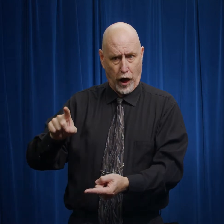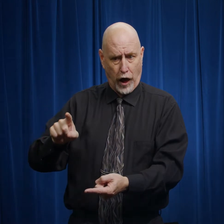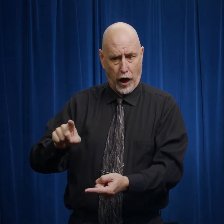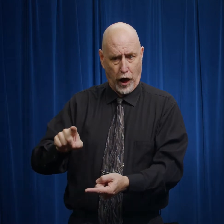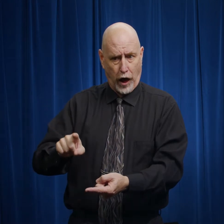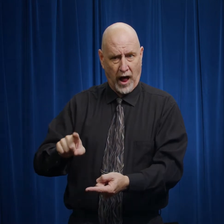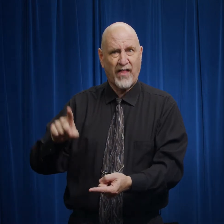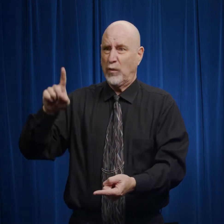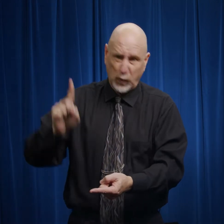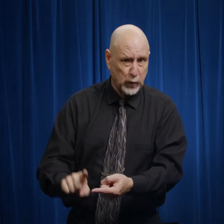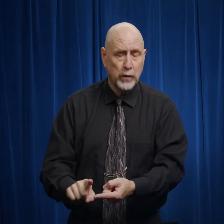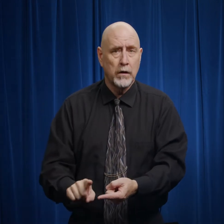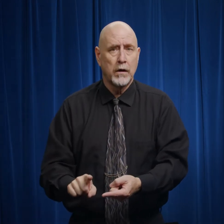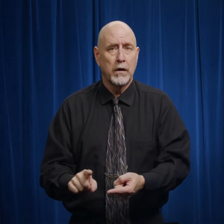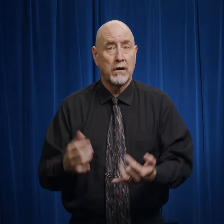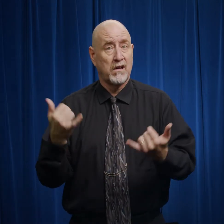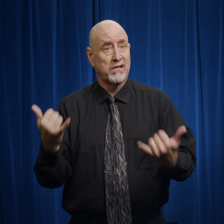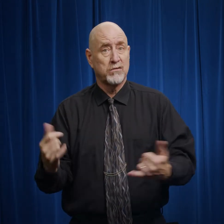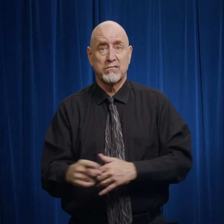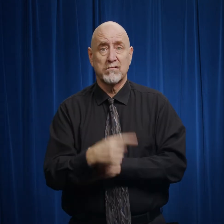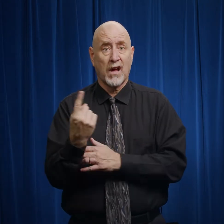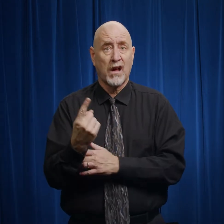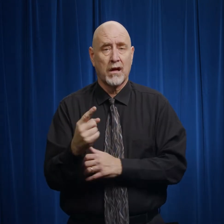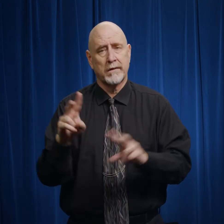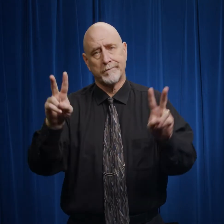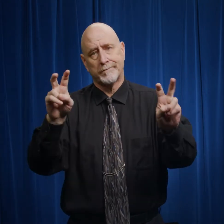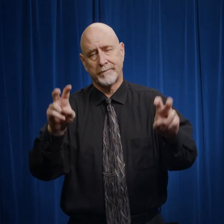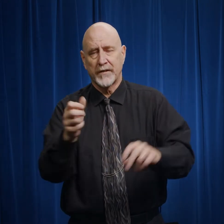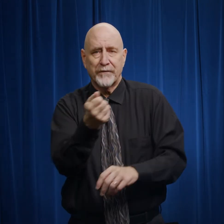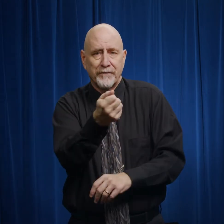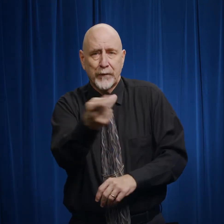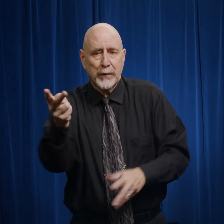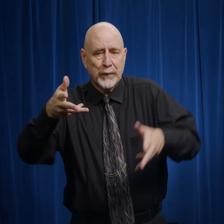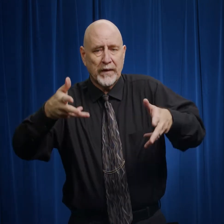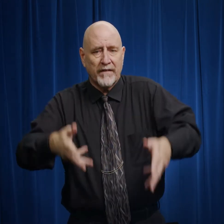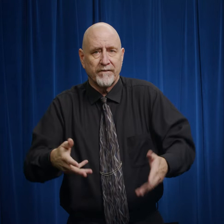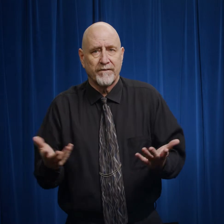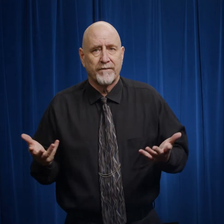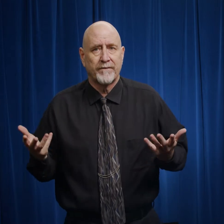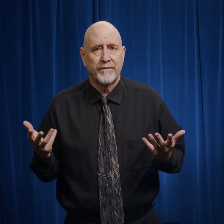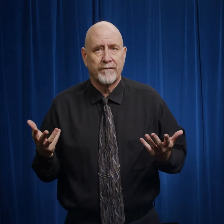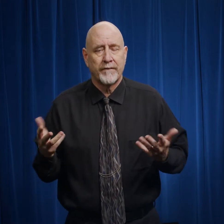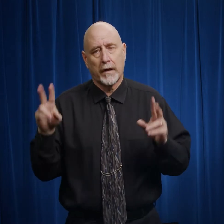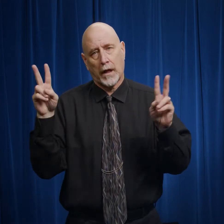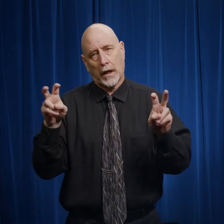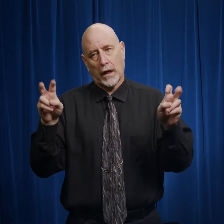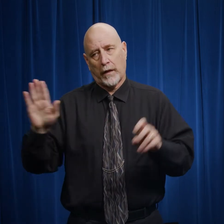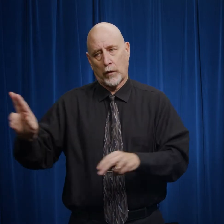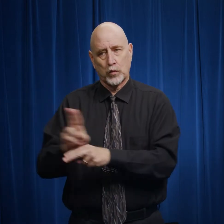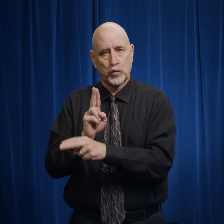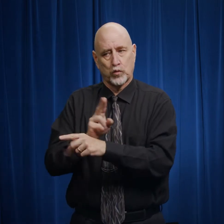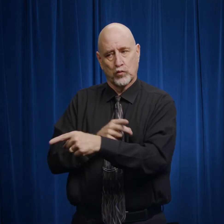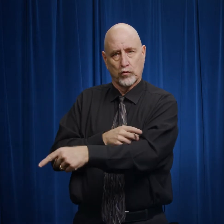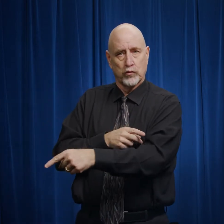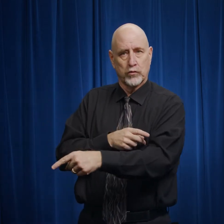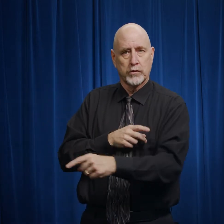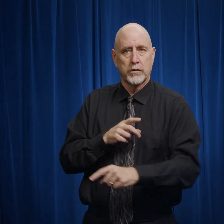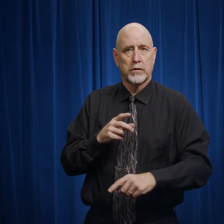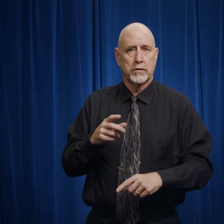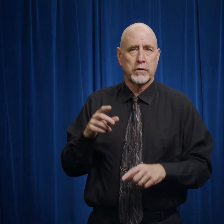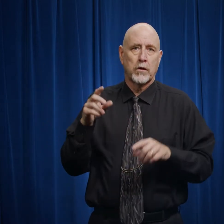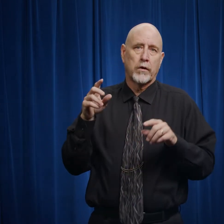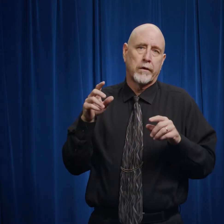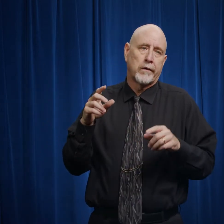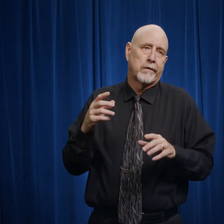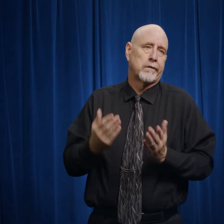shrink gradually and then rapidly to where now there are only a handful of these organs